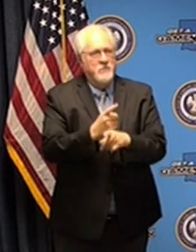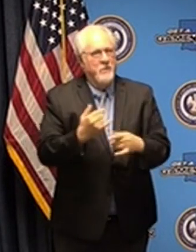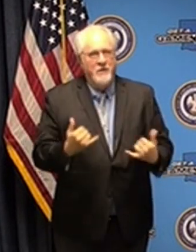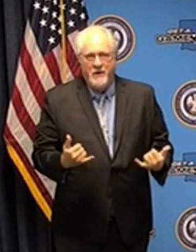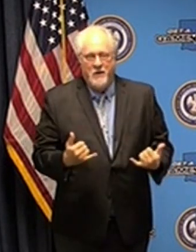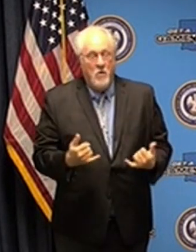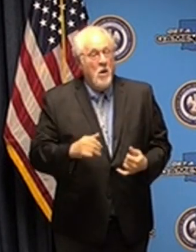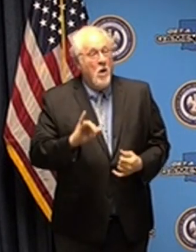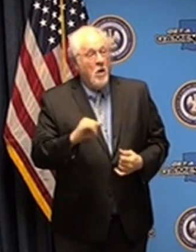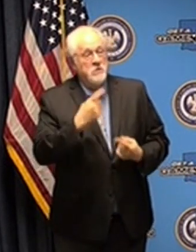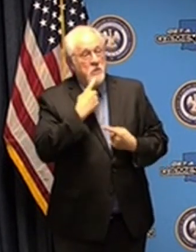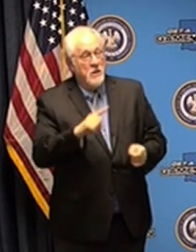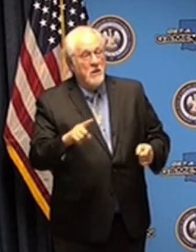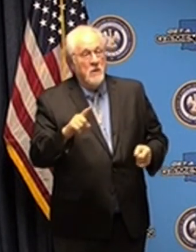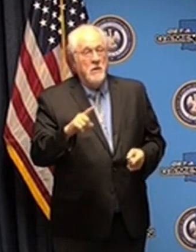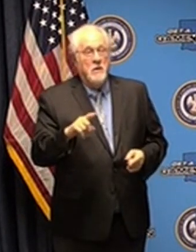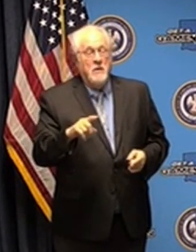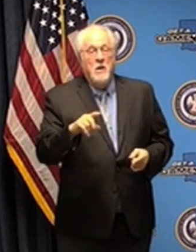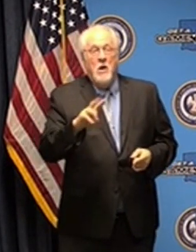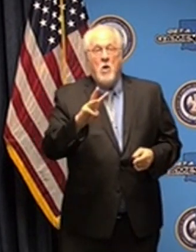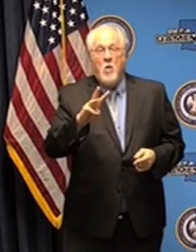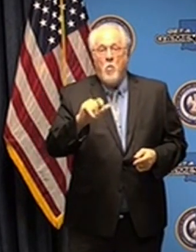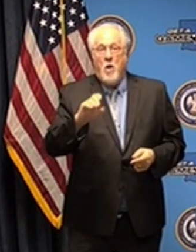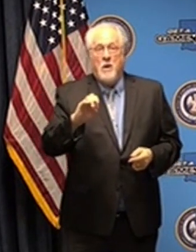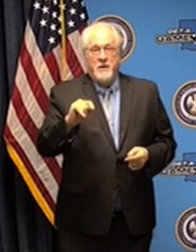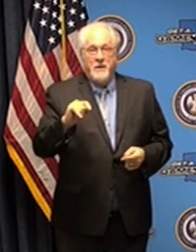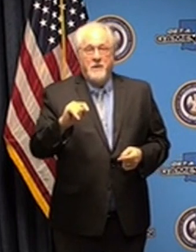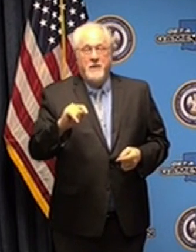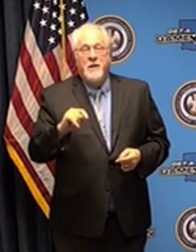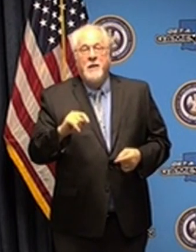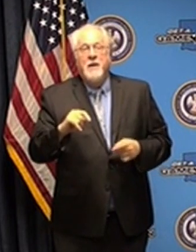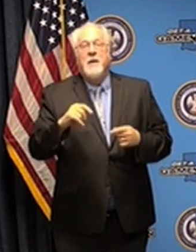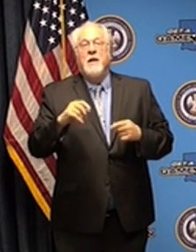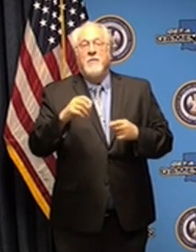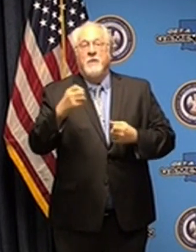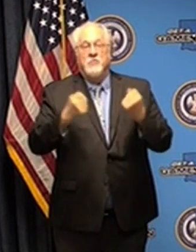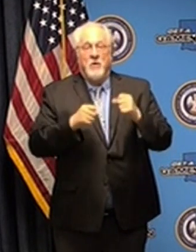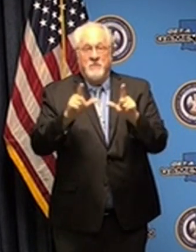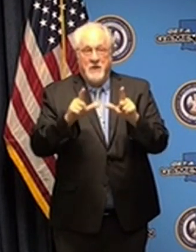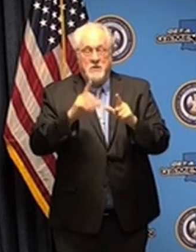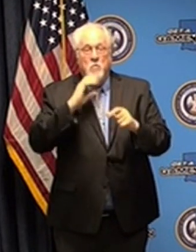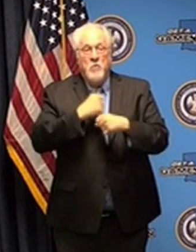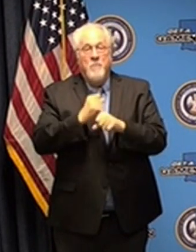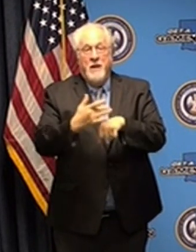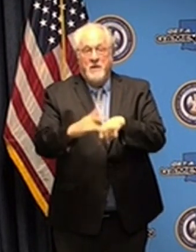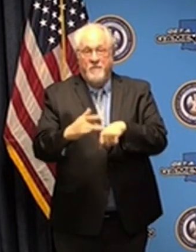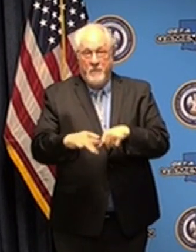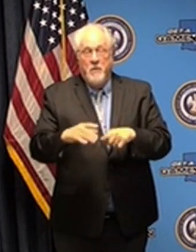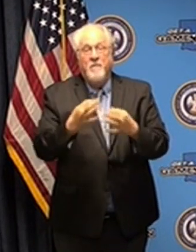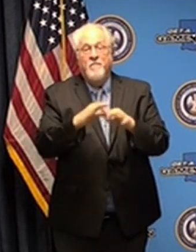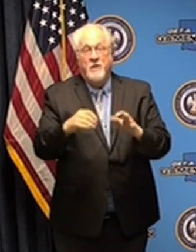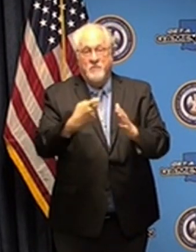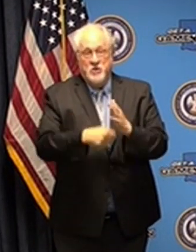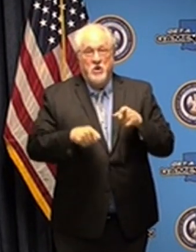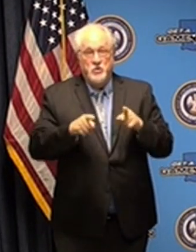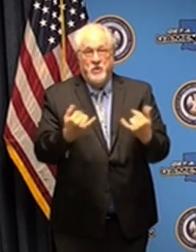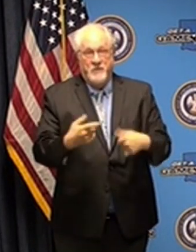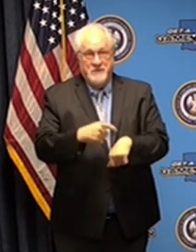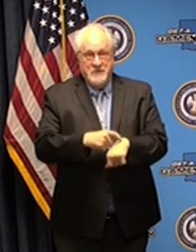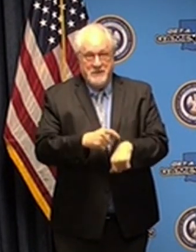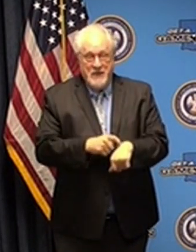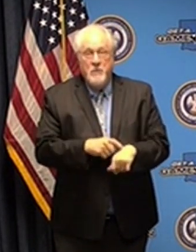time. We've also announced that LA Wallet, the state's official digital driver's license, will be made available to residents free of charge during